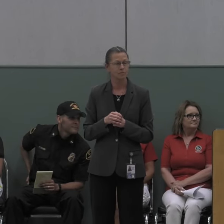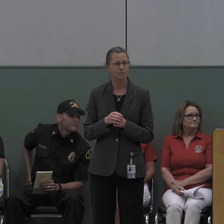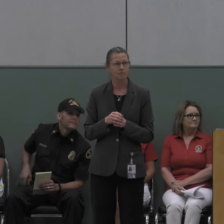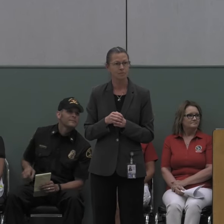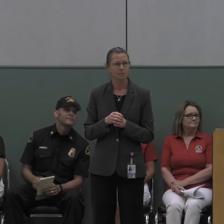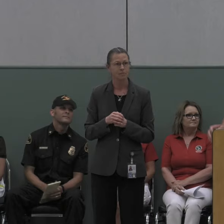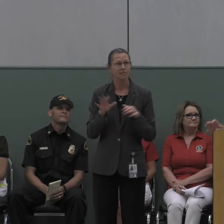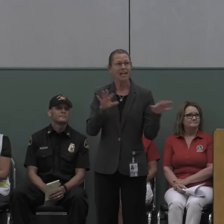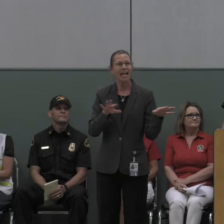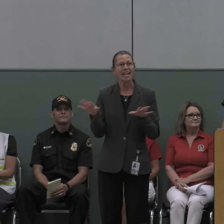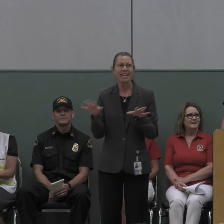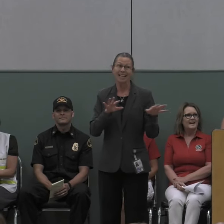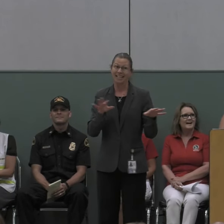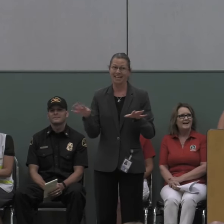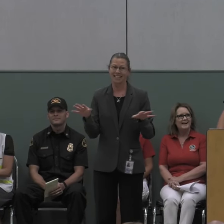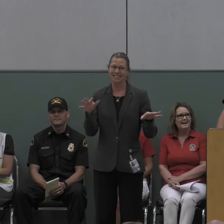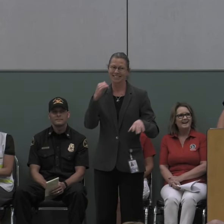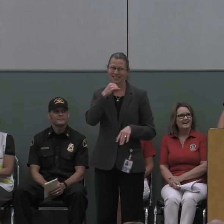Easy, ladies.